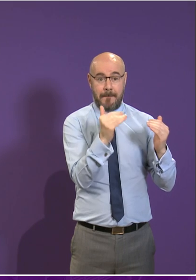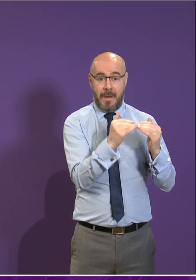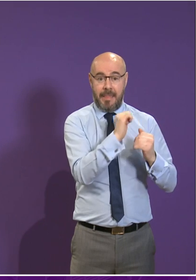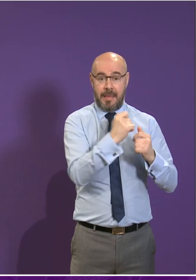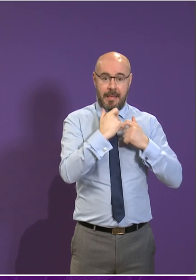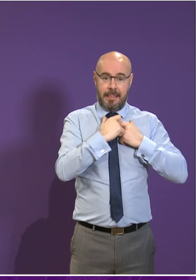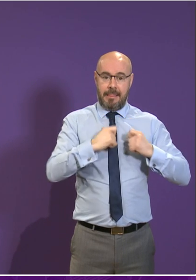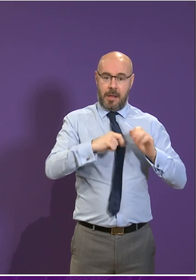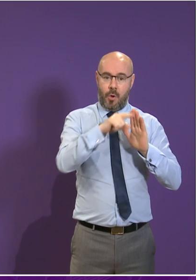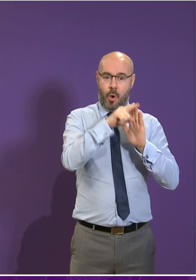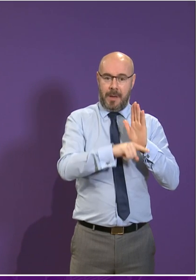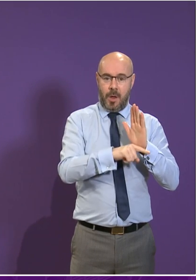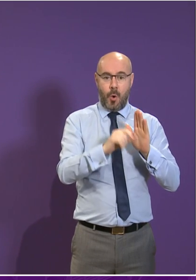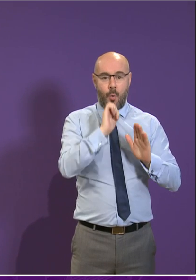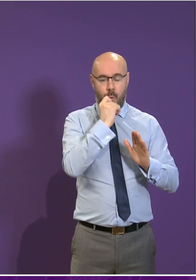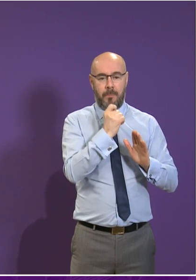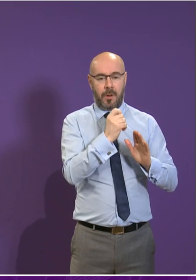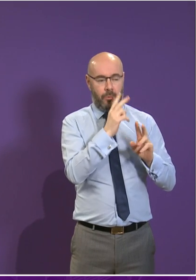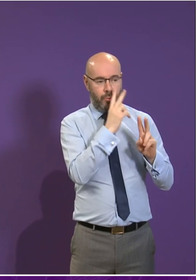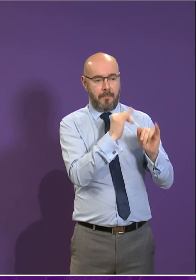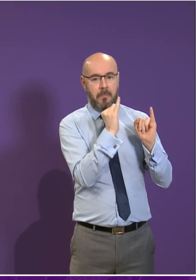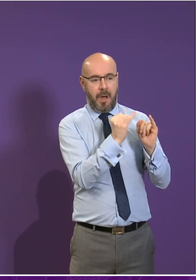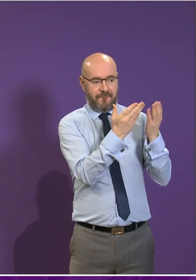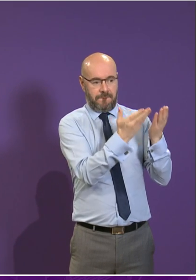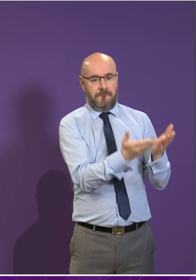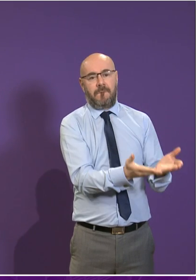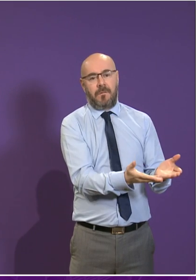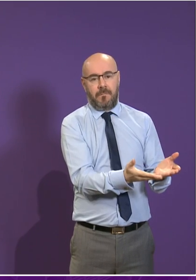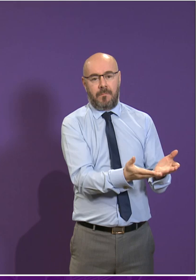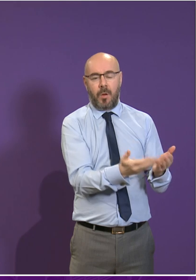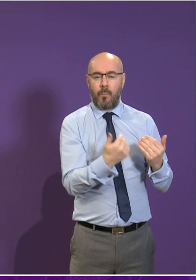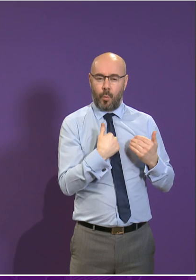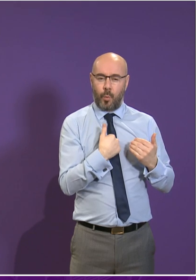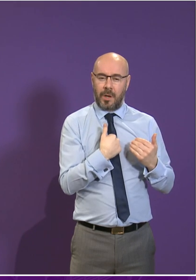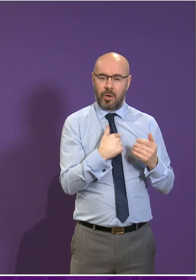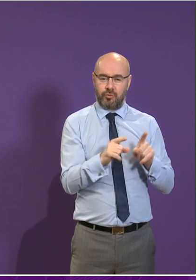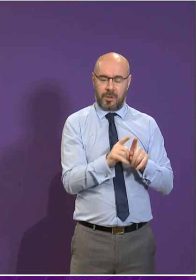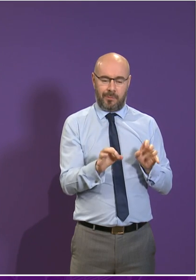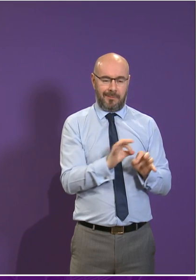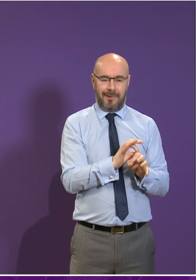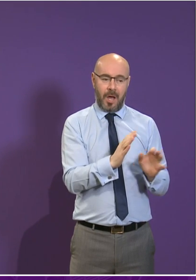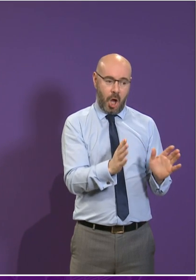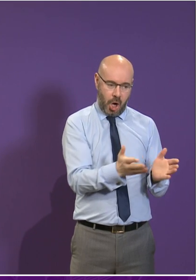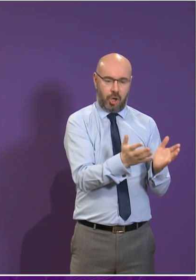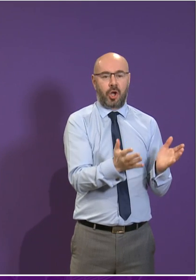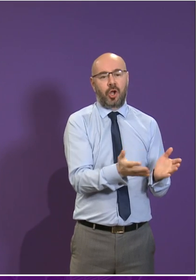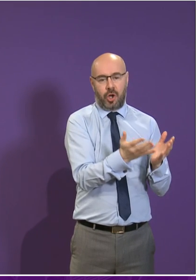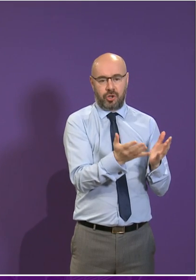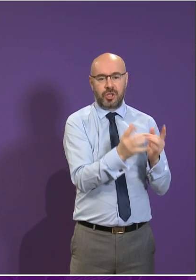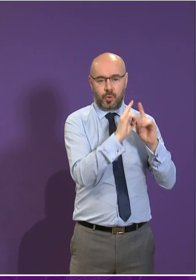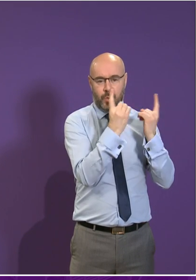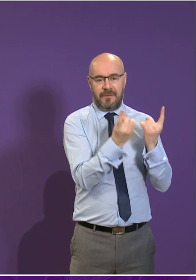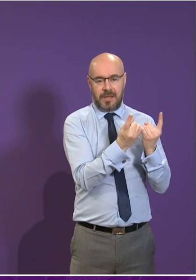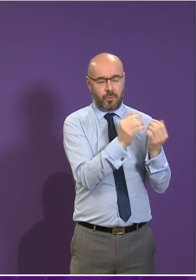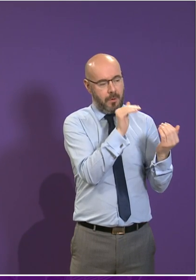duties either. So, I mean, that would put it in a very bad place. So we need to be encouraging institutions to improve, to better meet